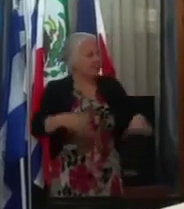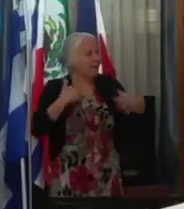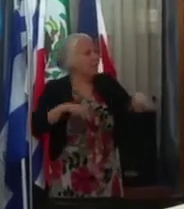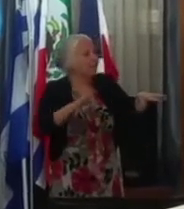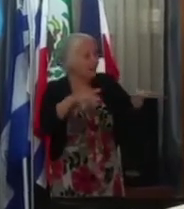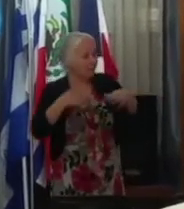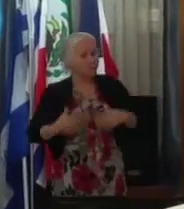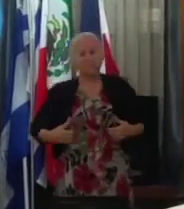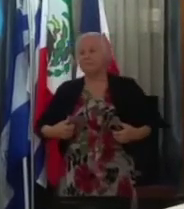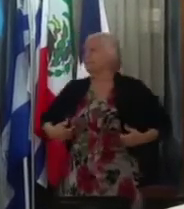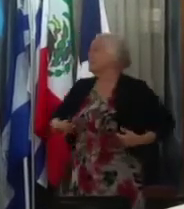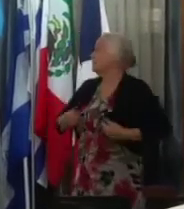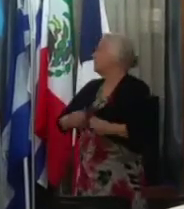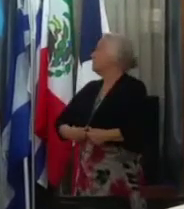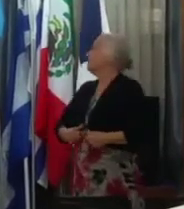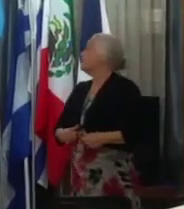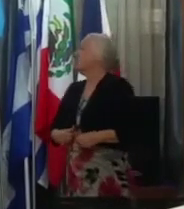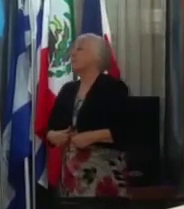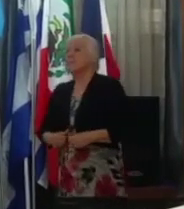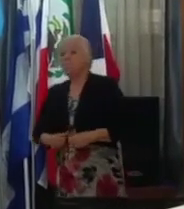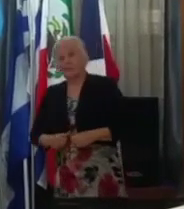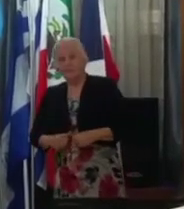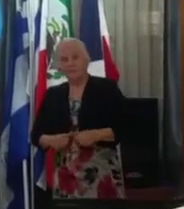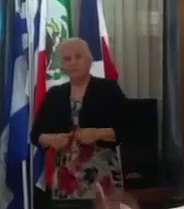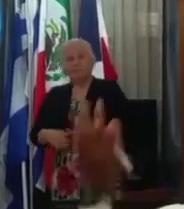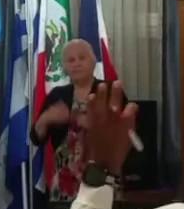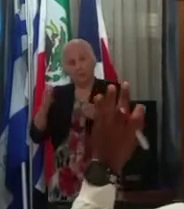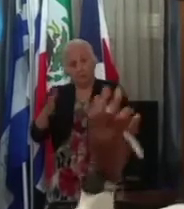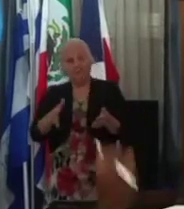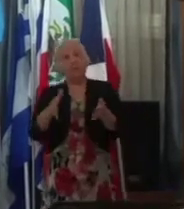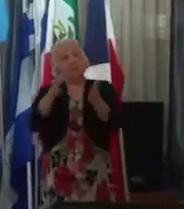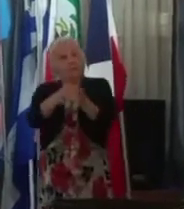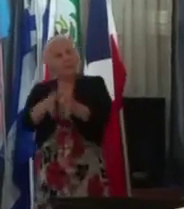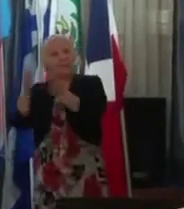Can you recognize God was using divine science to confirm that?